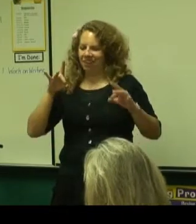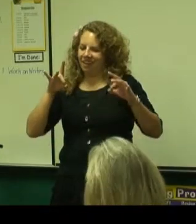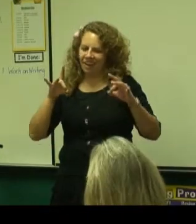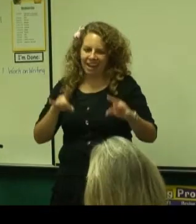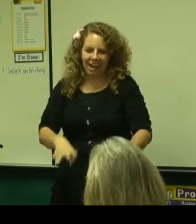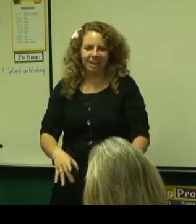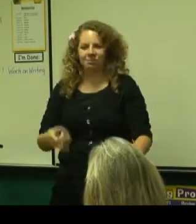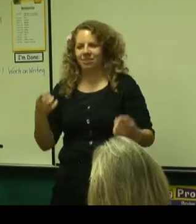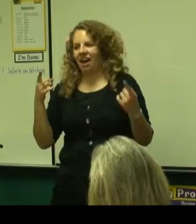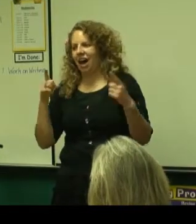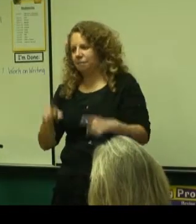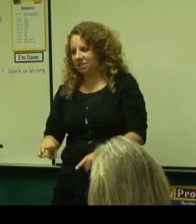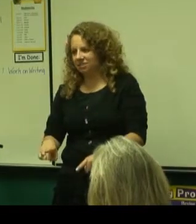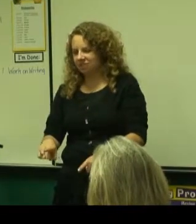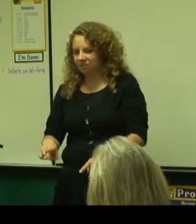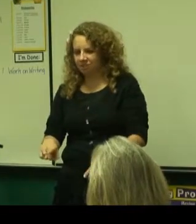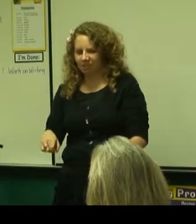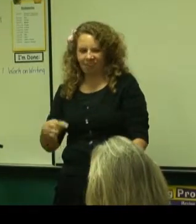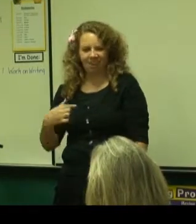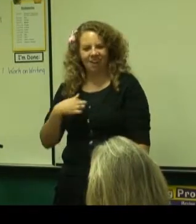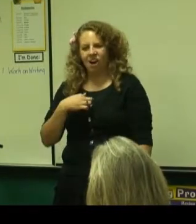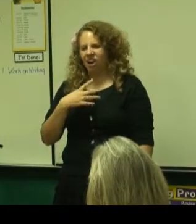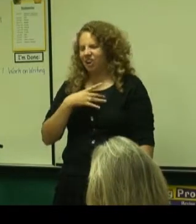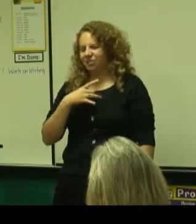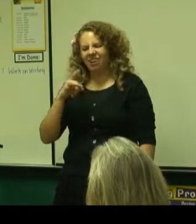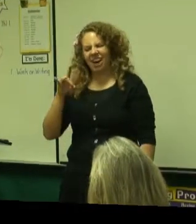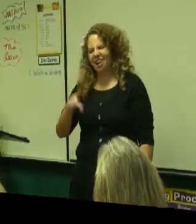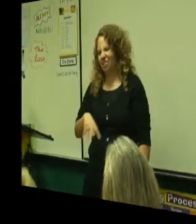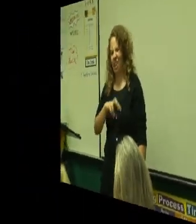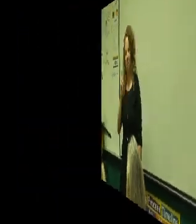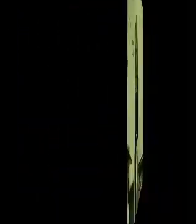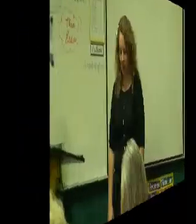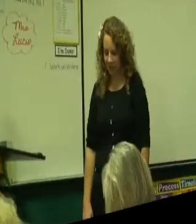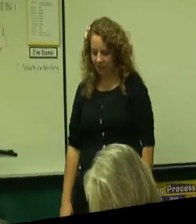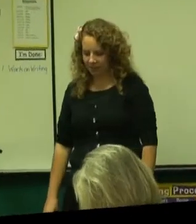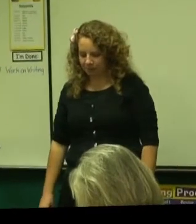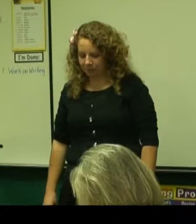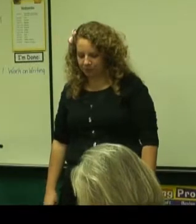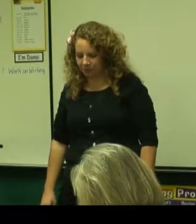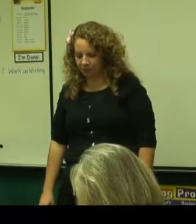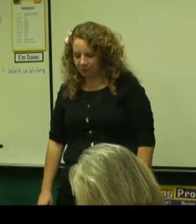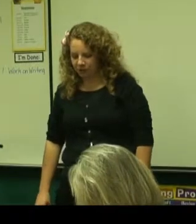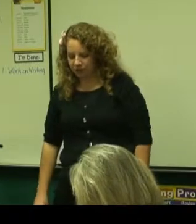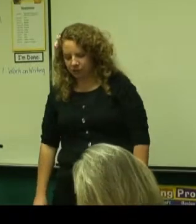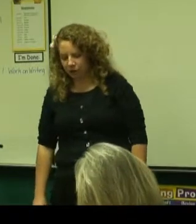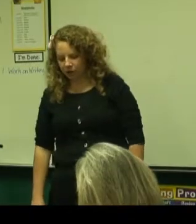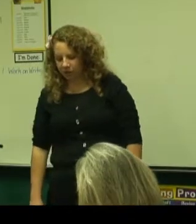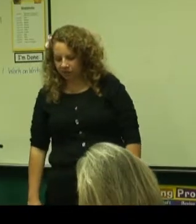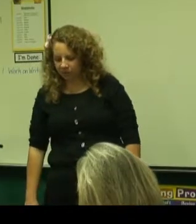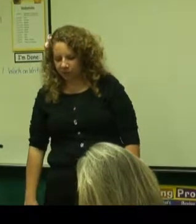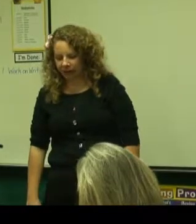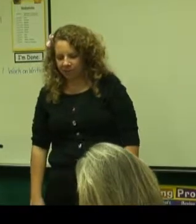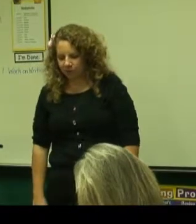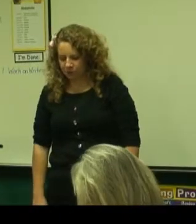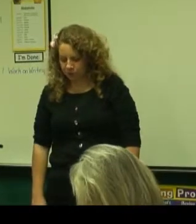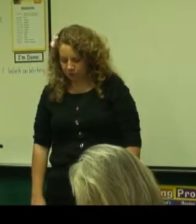I hate when that happens. Or, on page 40 we have the examples. So for I don't know the